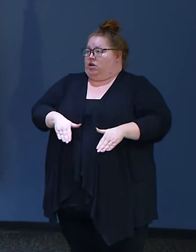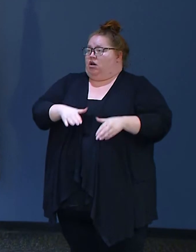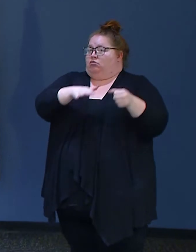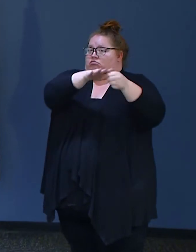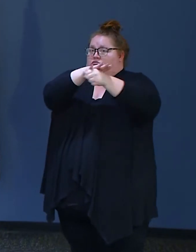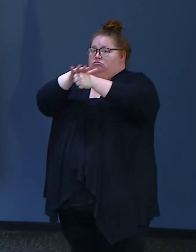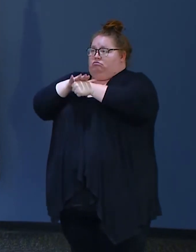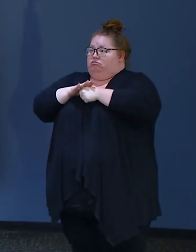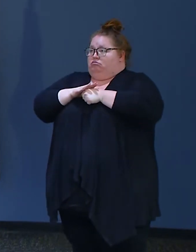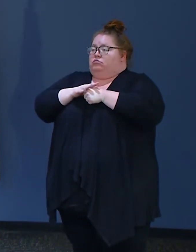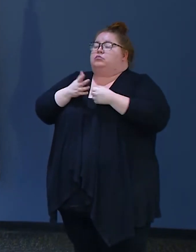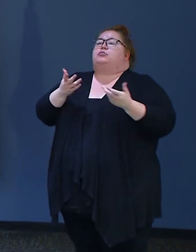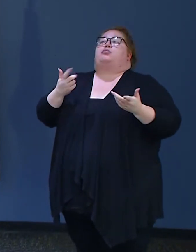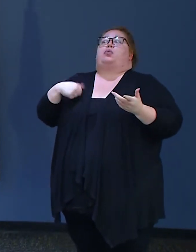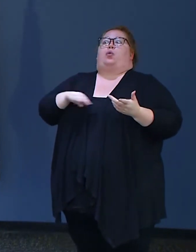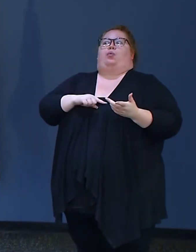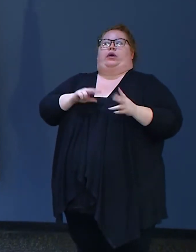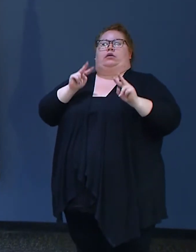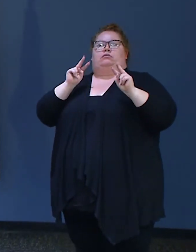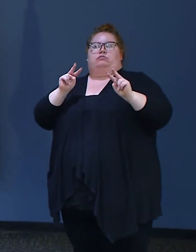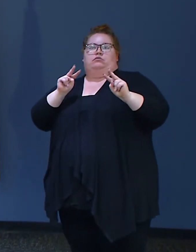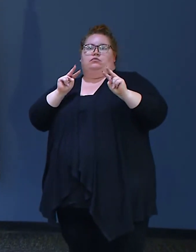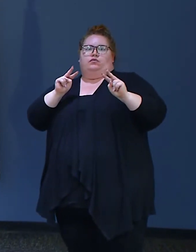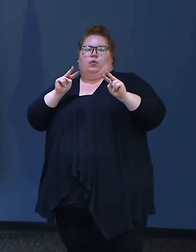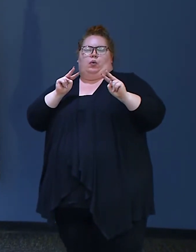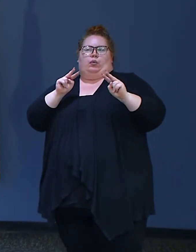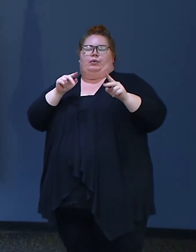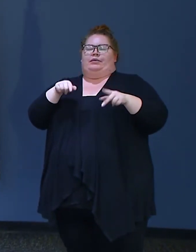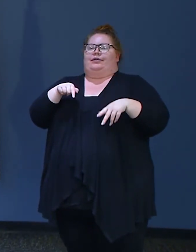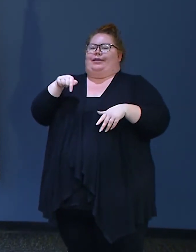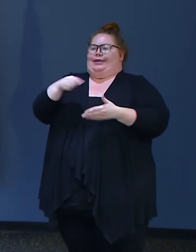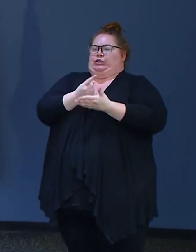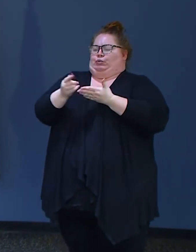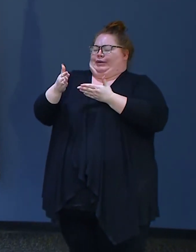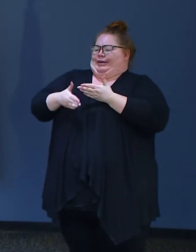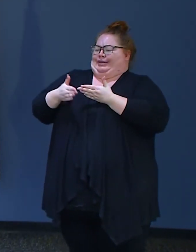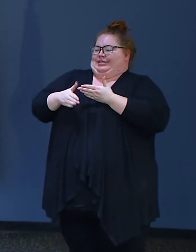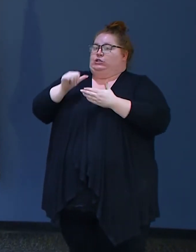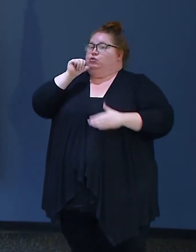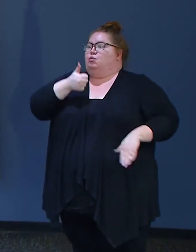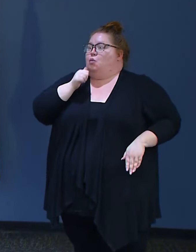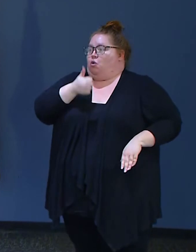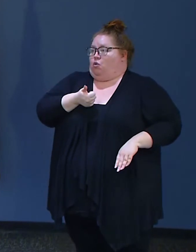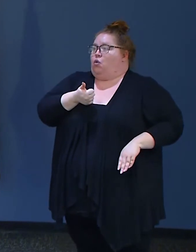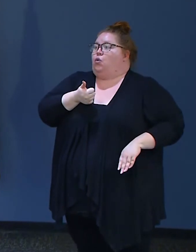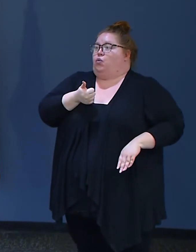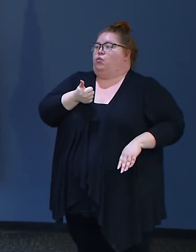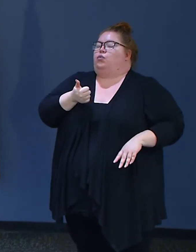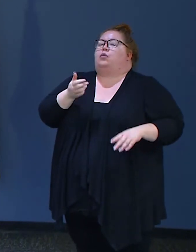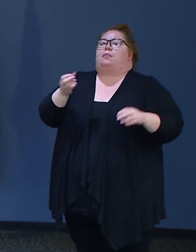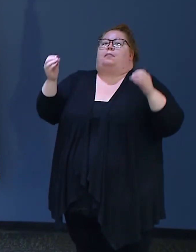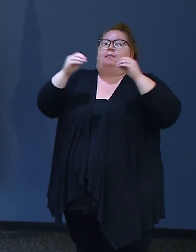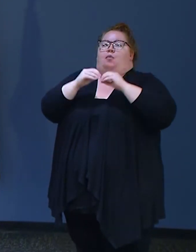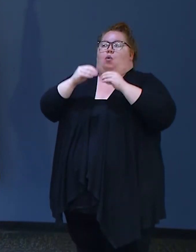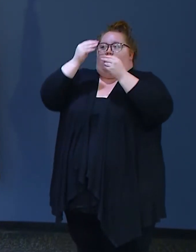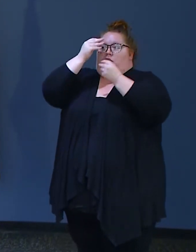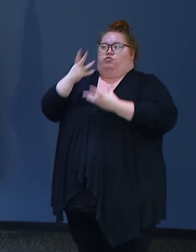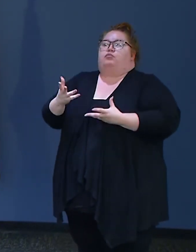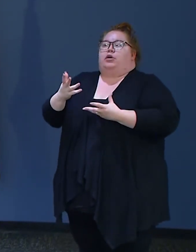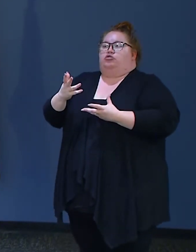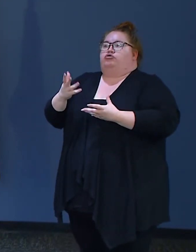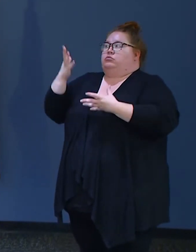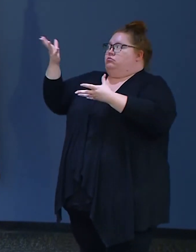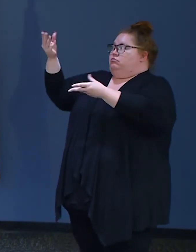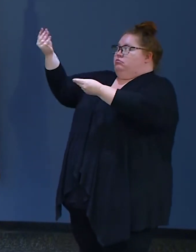optimistic that by the end of this week, which is tomorrow, that we are going to start having some information that we can, as